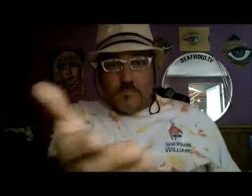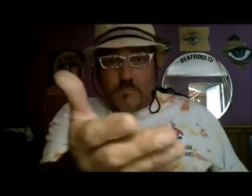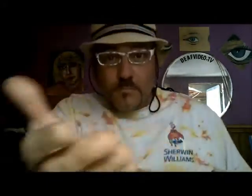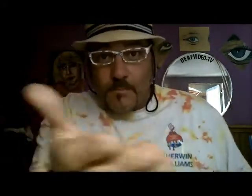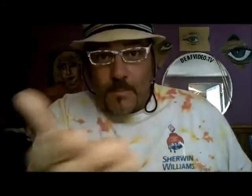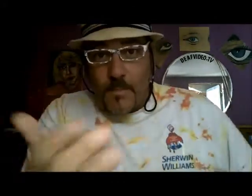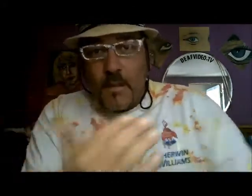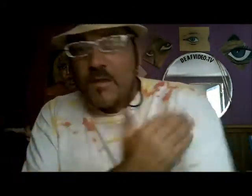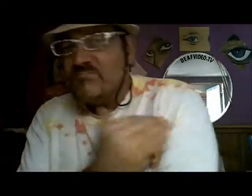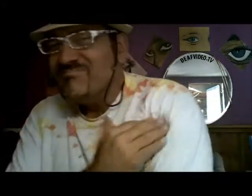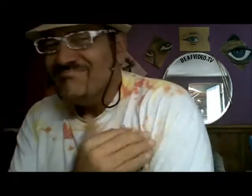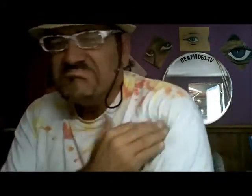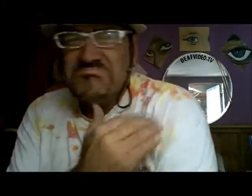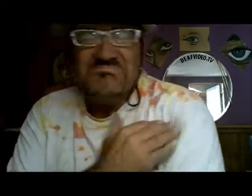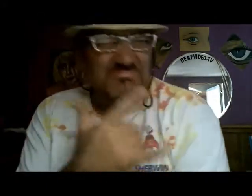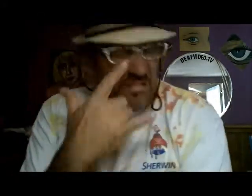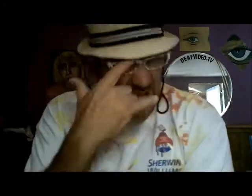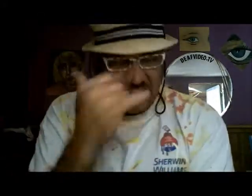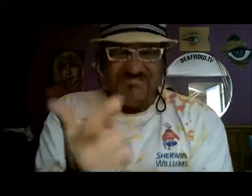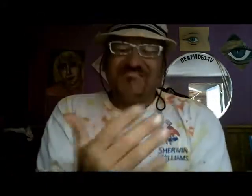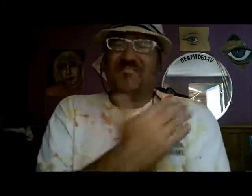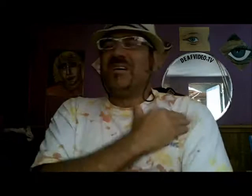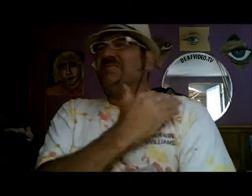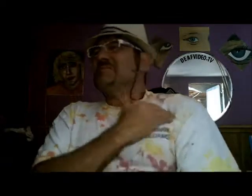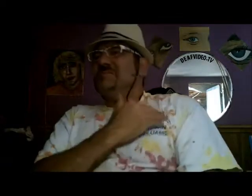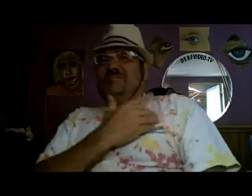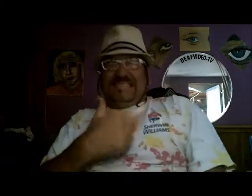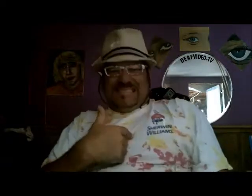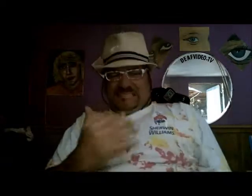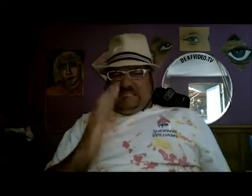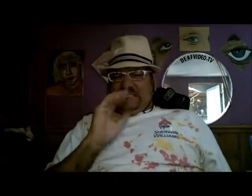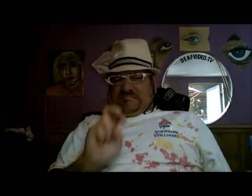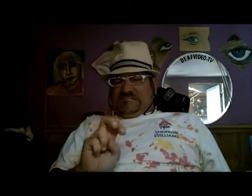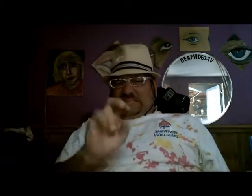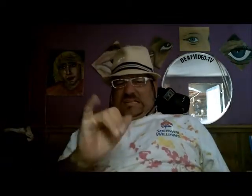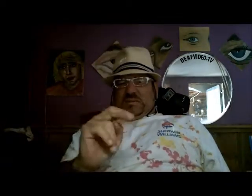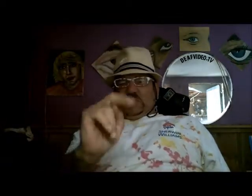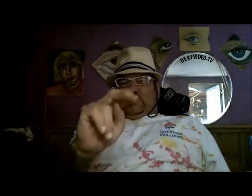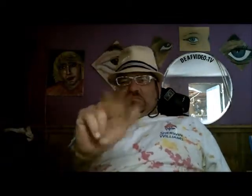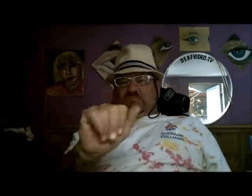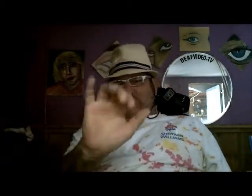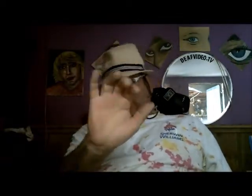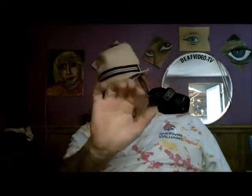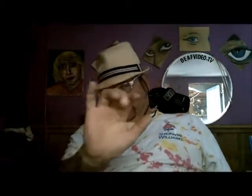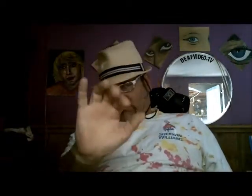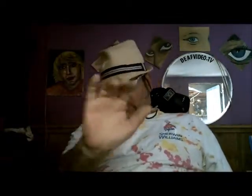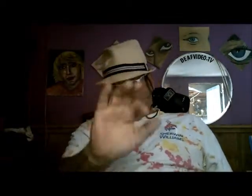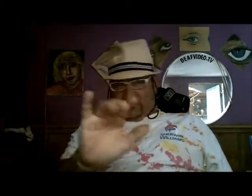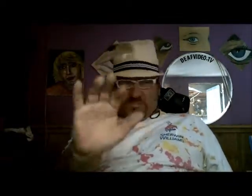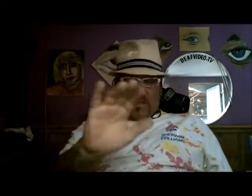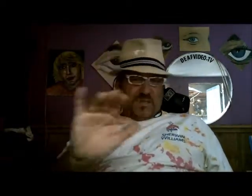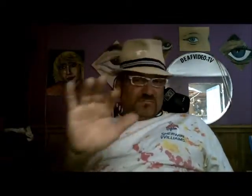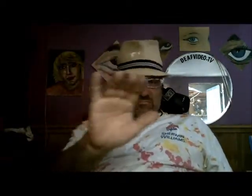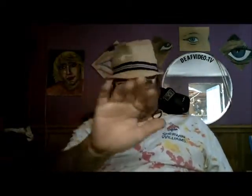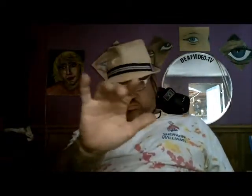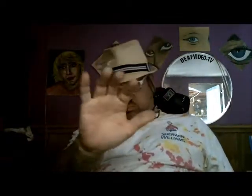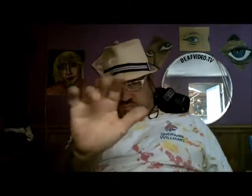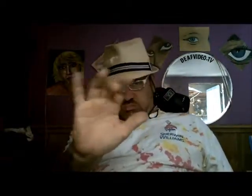Well, this could be some bad news. A computer store was robbed in the middle of the night. Suburb outside of Atlanta. He got away with four